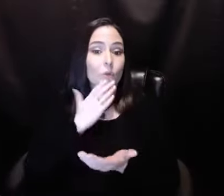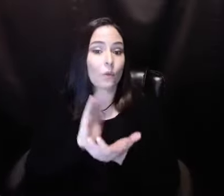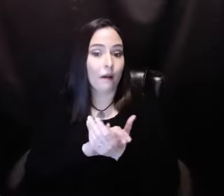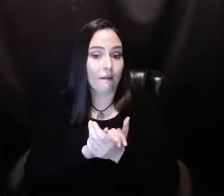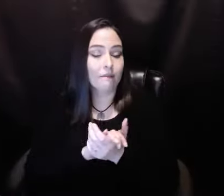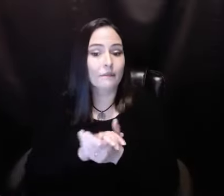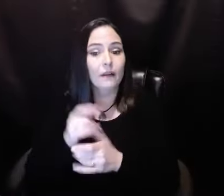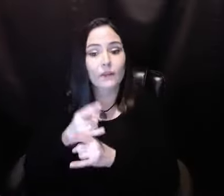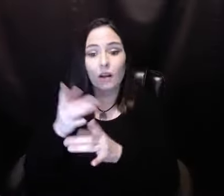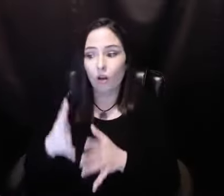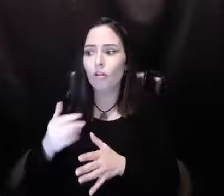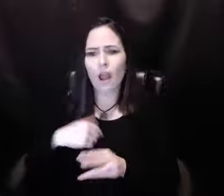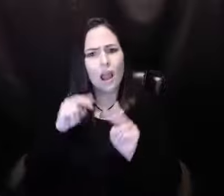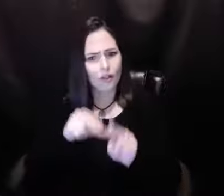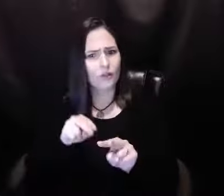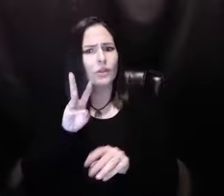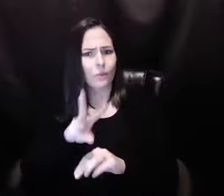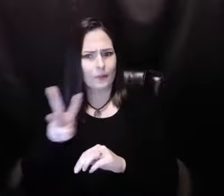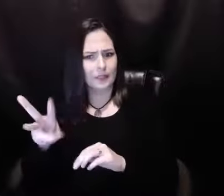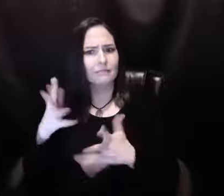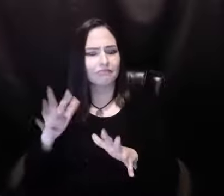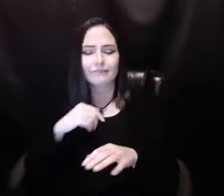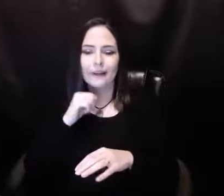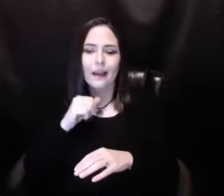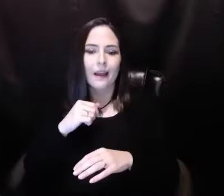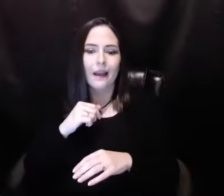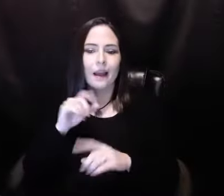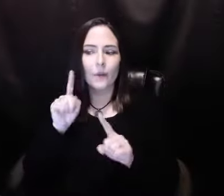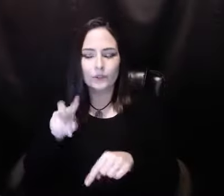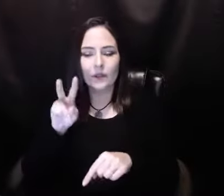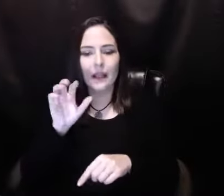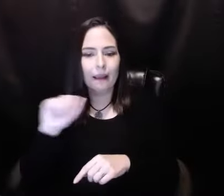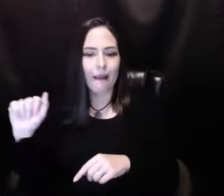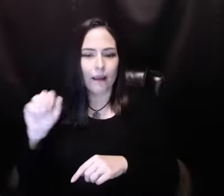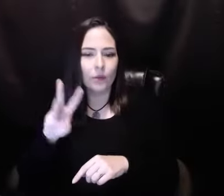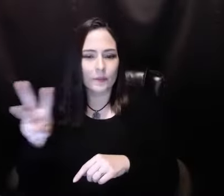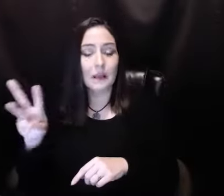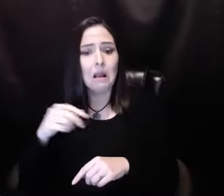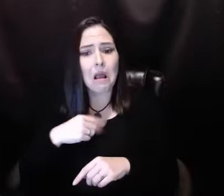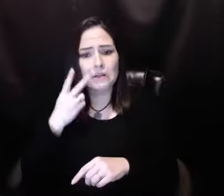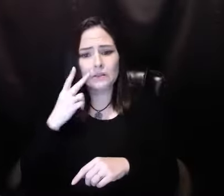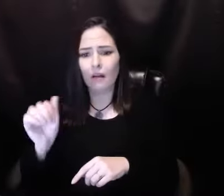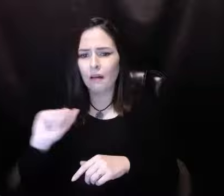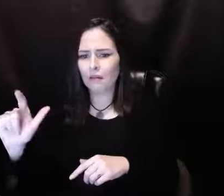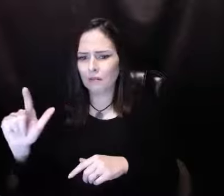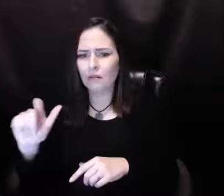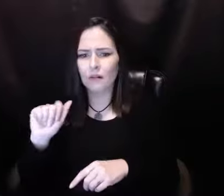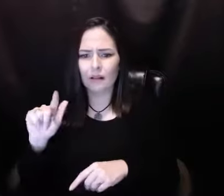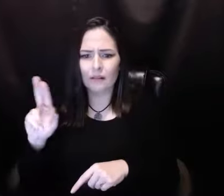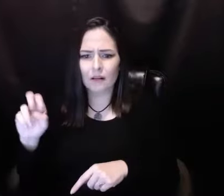And like a good wife of an alcoholic, I've been on the websites and I've been to the AA website and I found